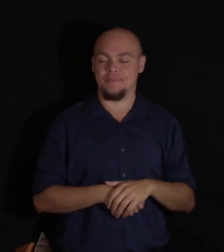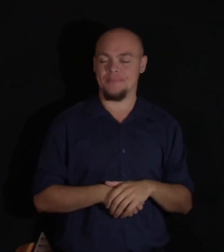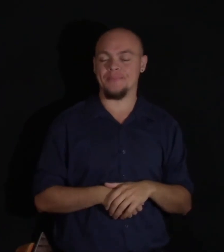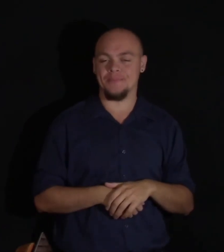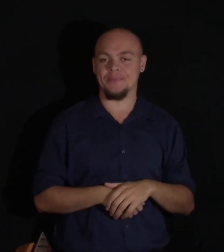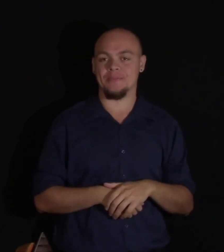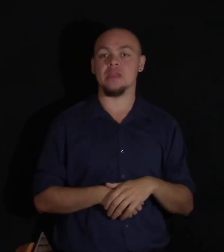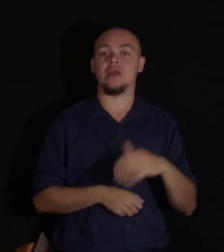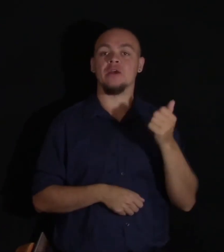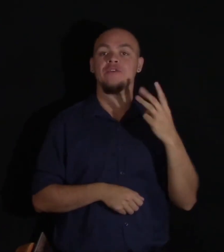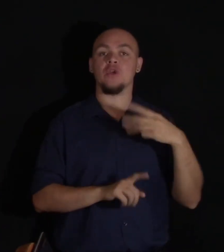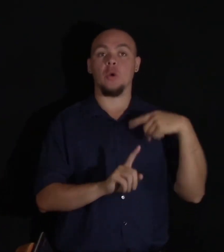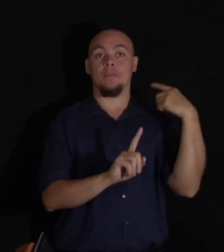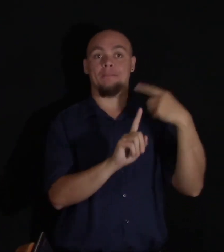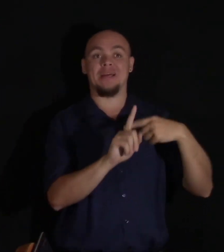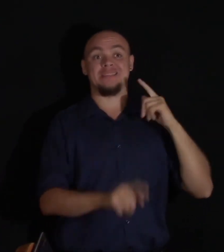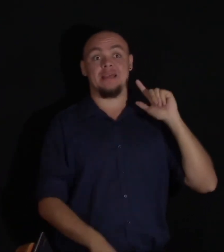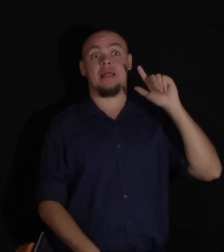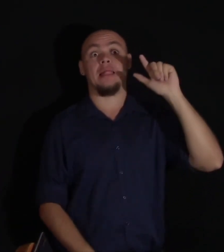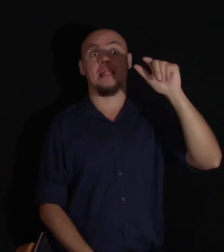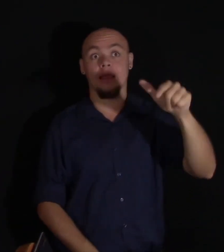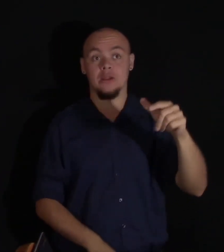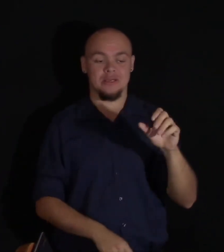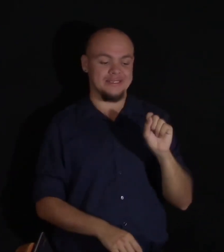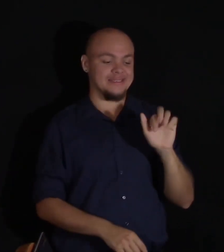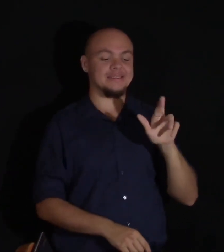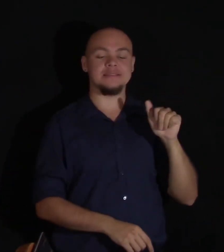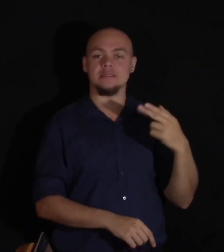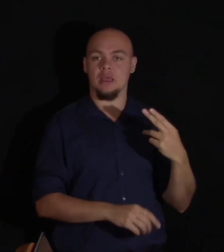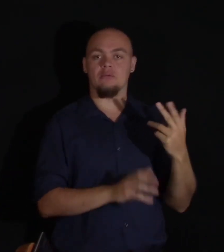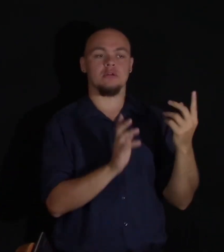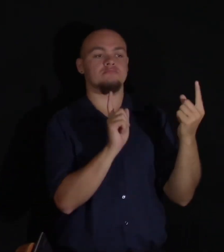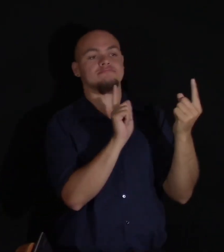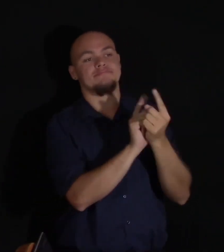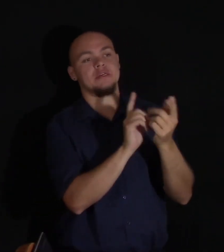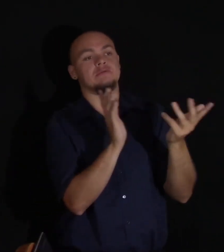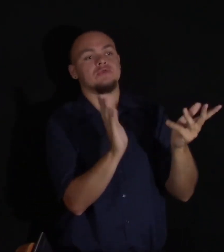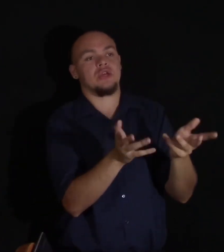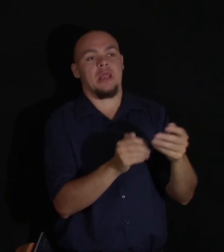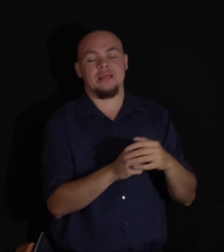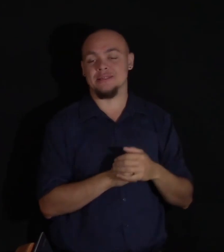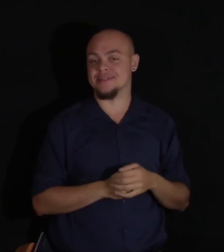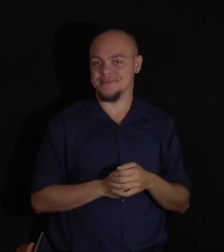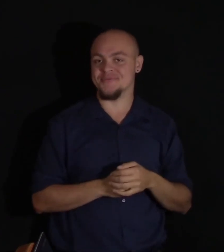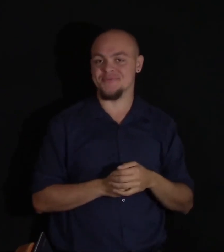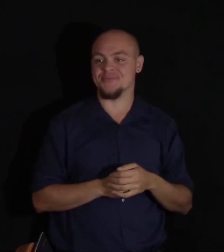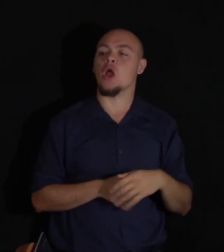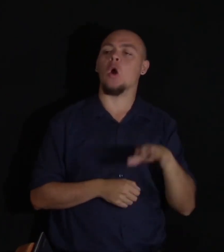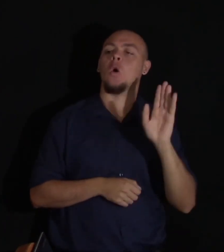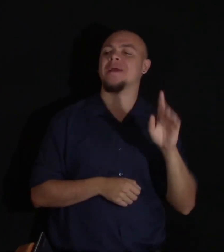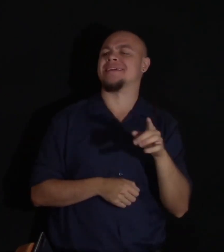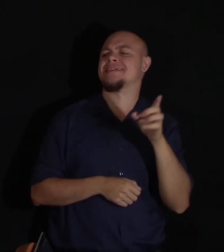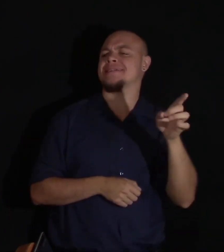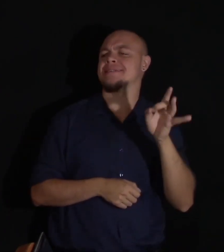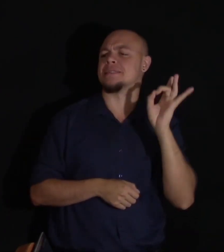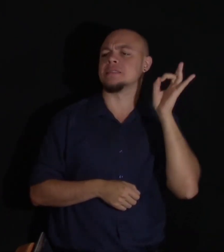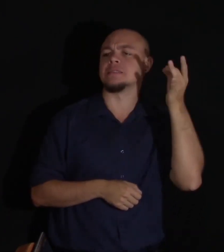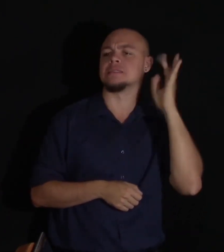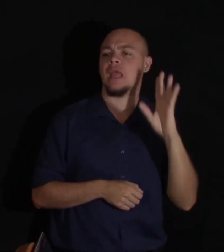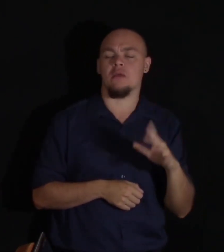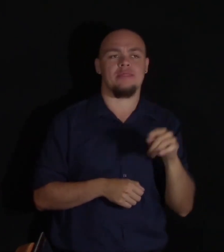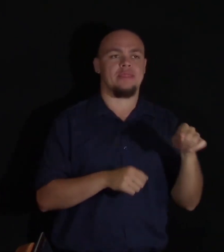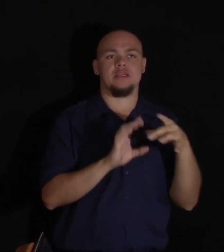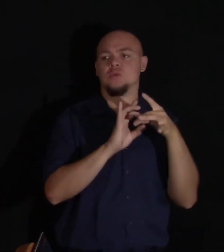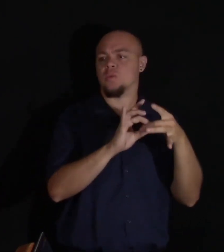A couple of months later, I met Sarah again. And then she told me, he's so terrible. I had to end